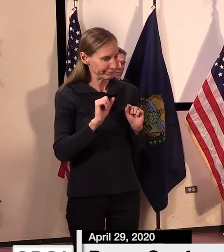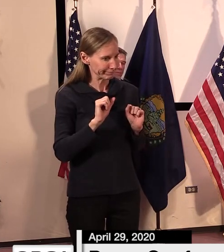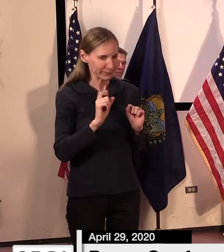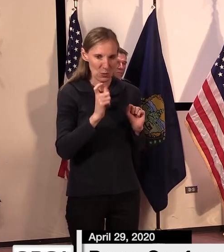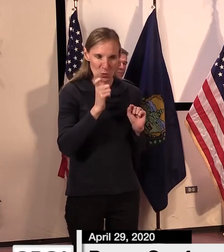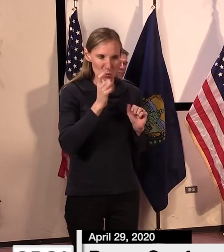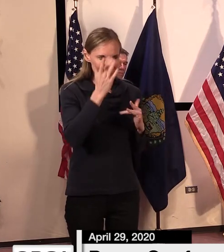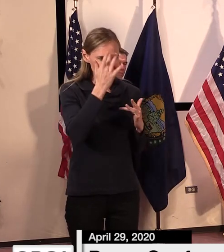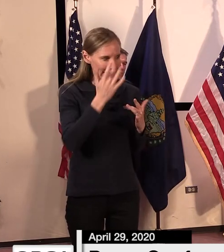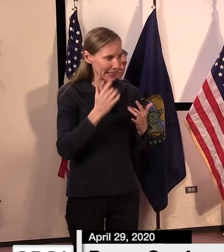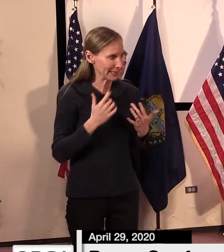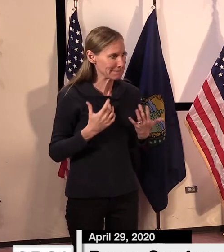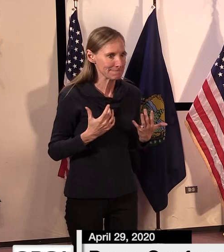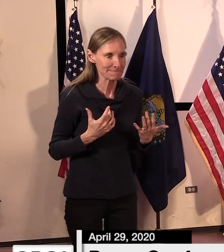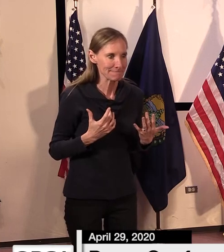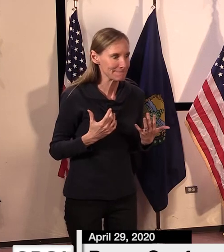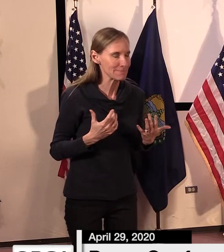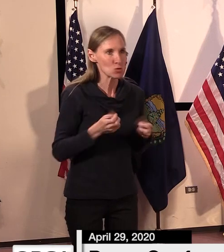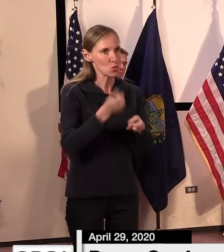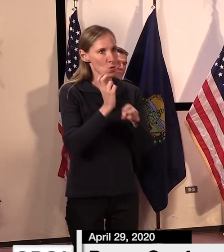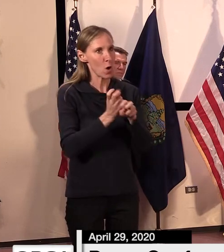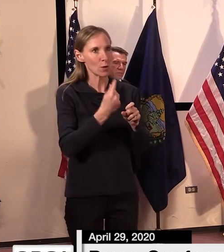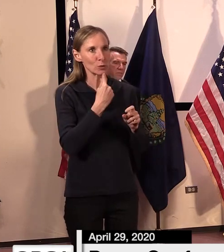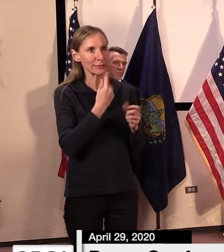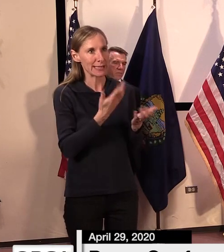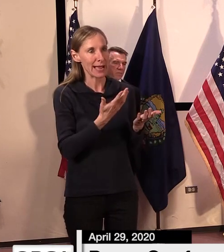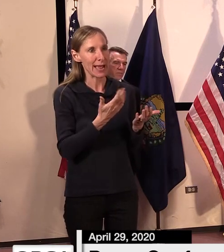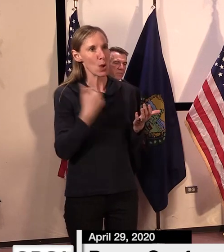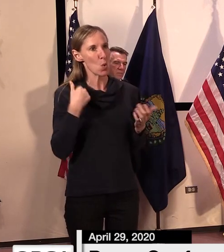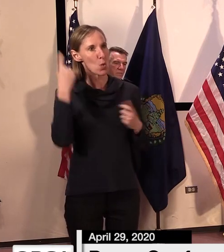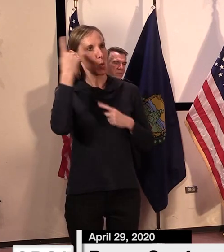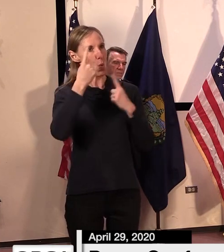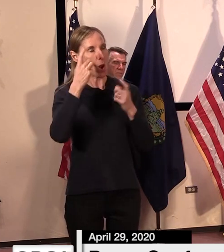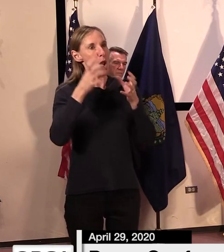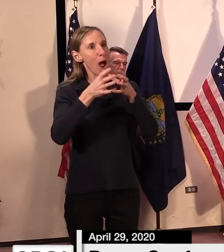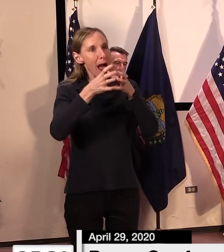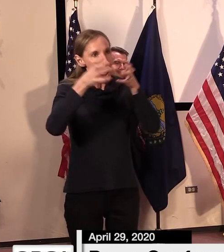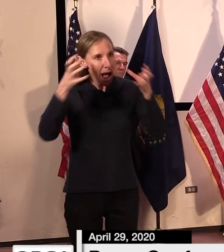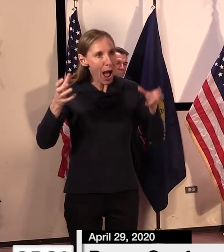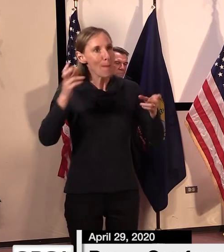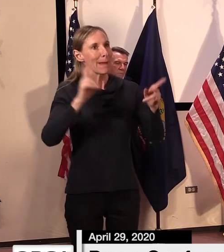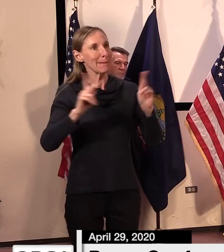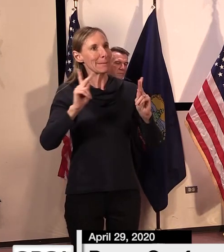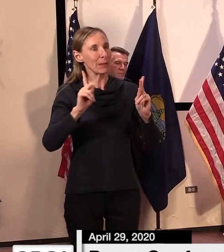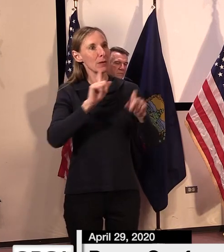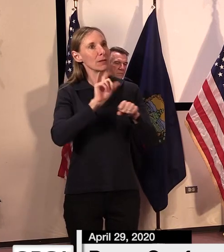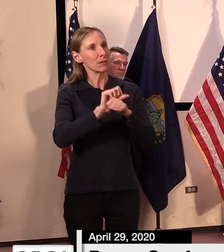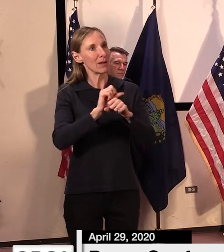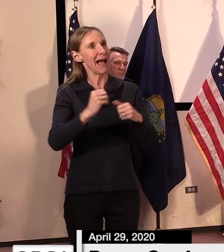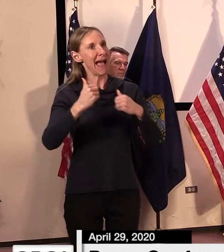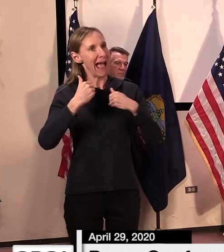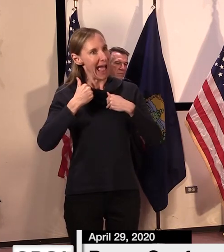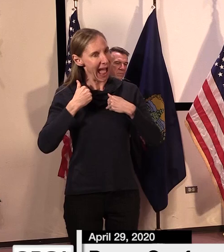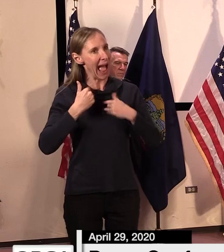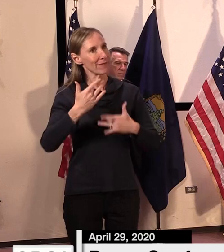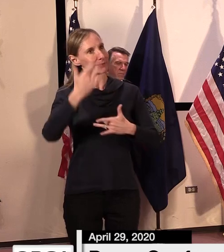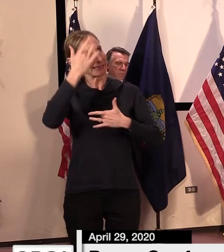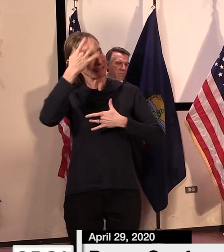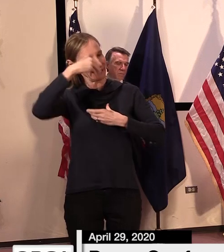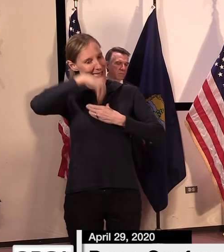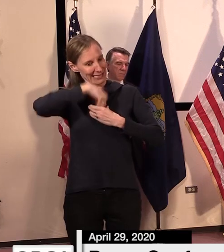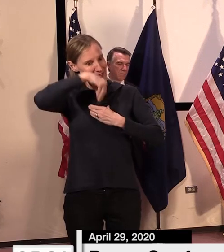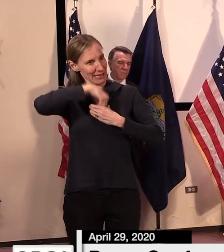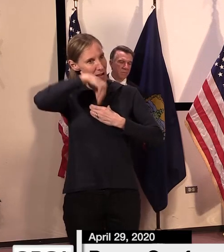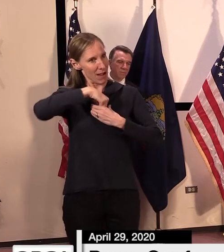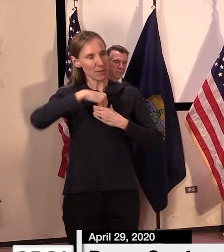asymptomatic infection is out there. But by the same time, we're not naive. We know that asymptomatic infection